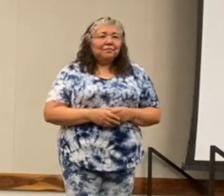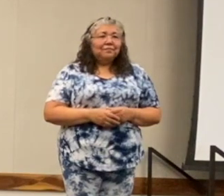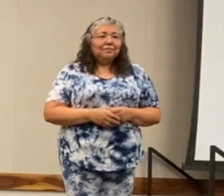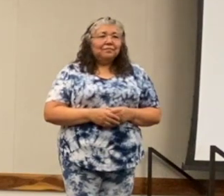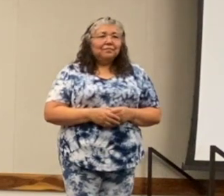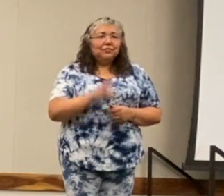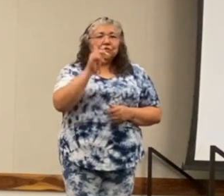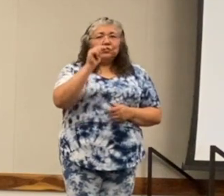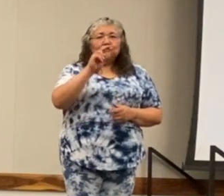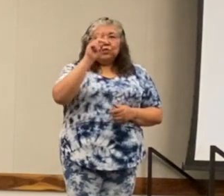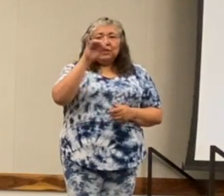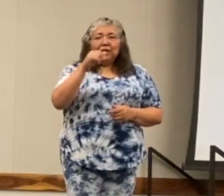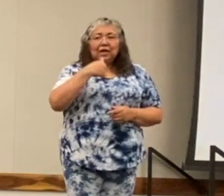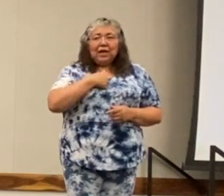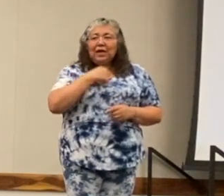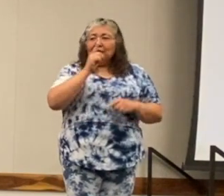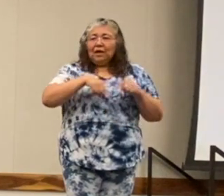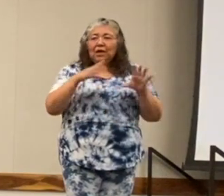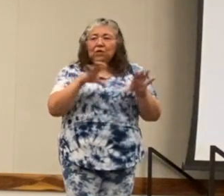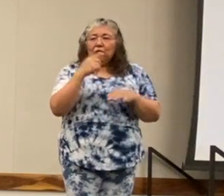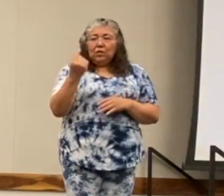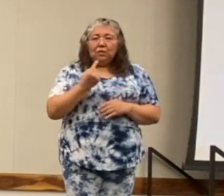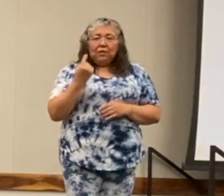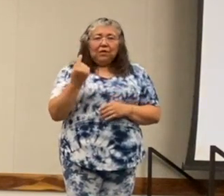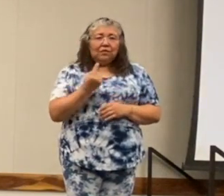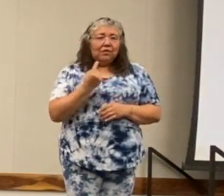And Trudy and I can't do this by ourselves.